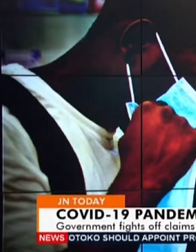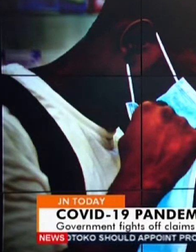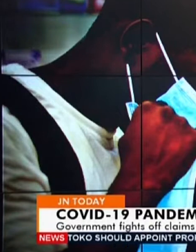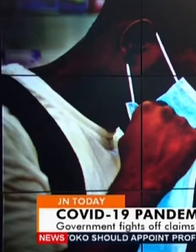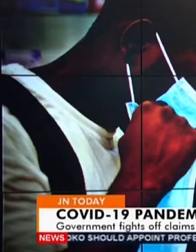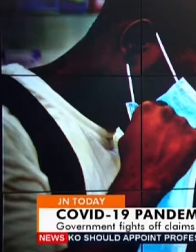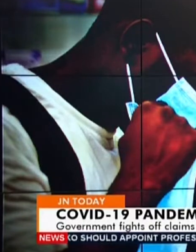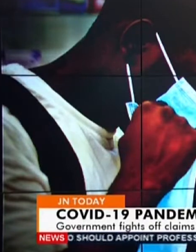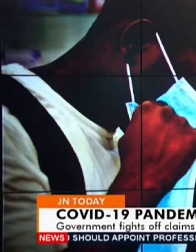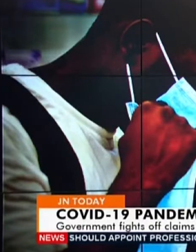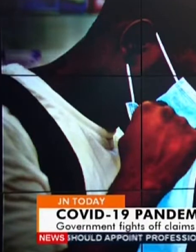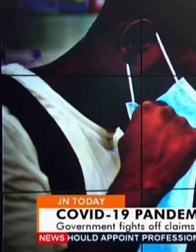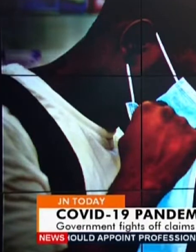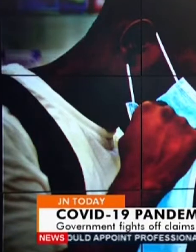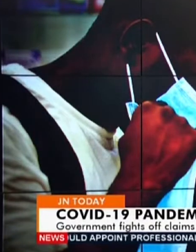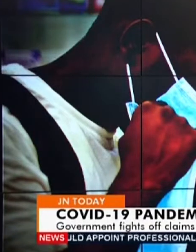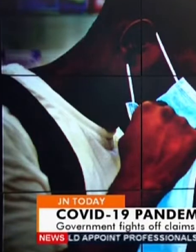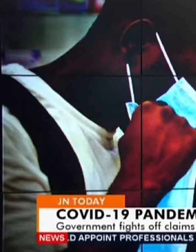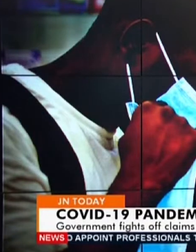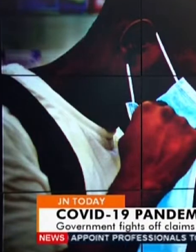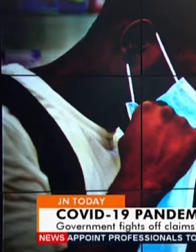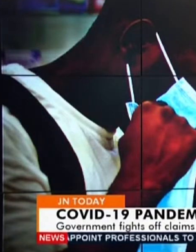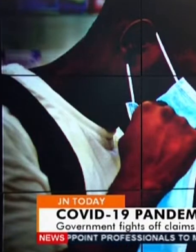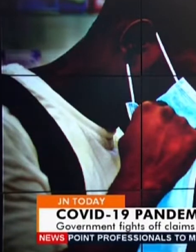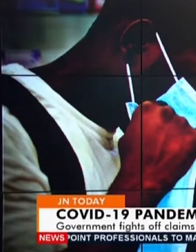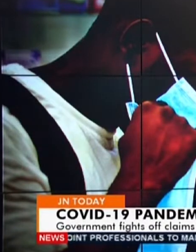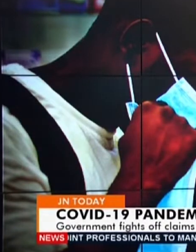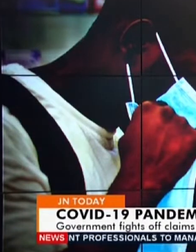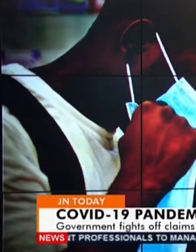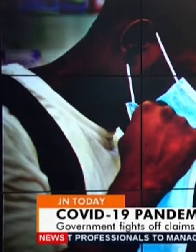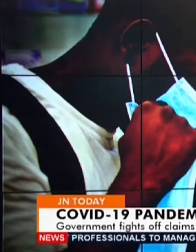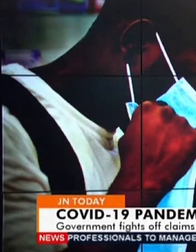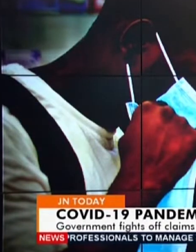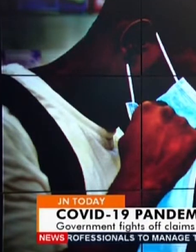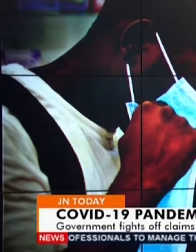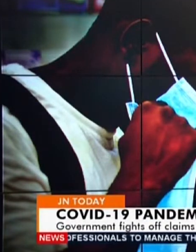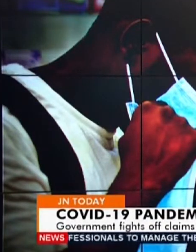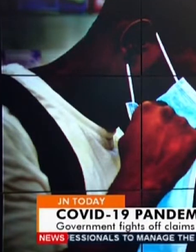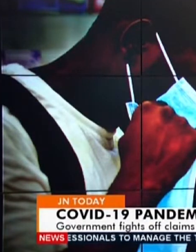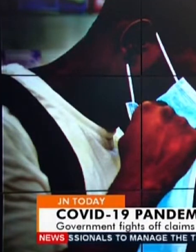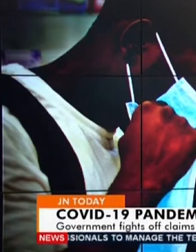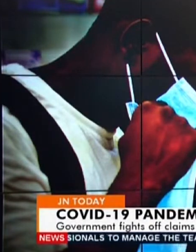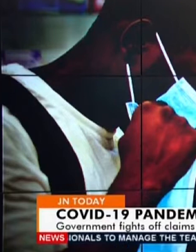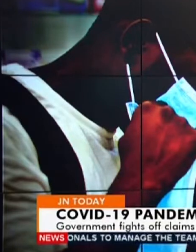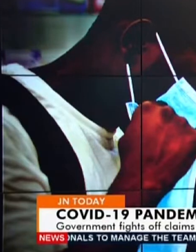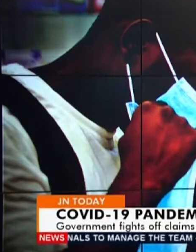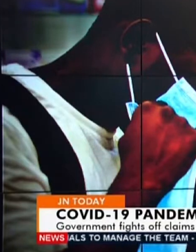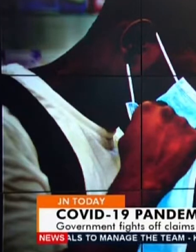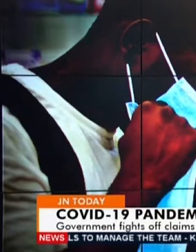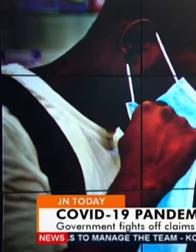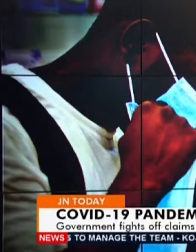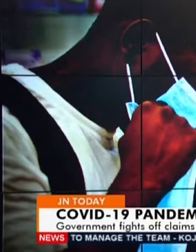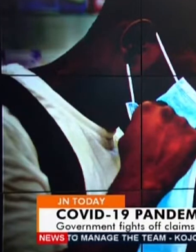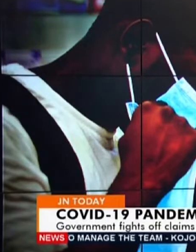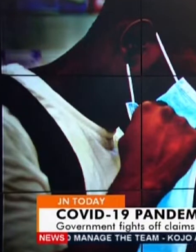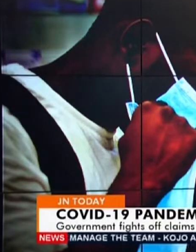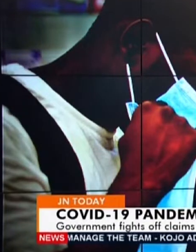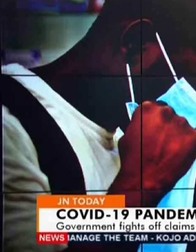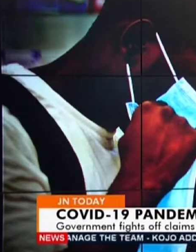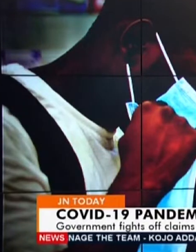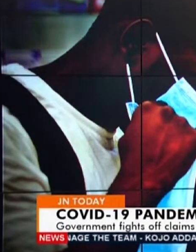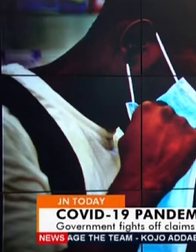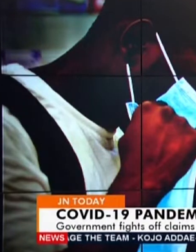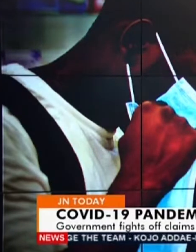successful. Minority leader Haruna Idrisu yesterday said government is engaged in public relations gimmick to create a false sense of